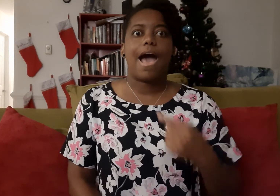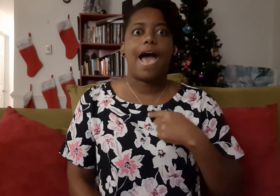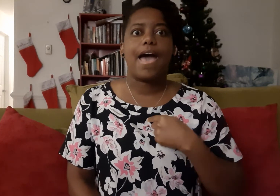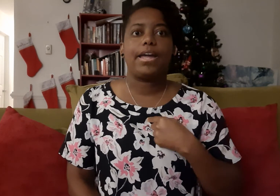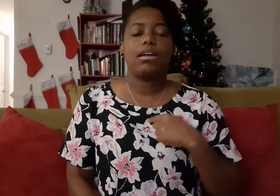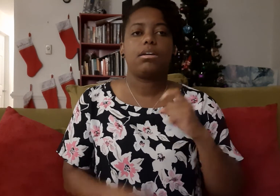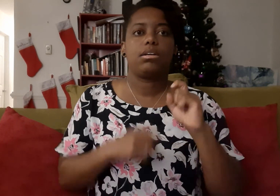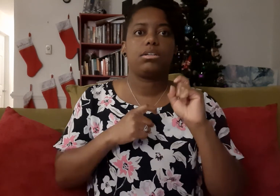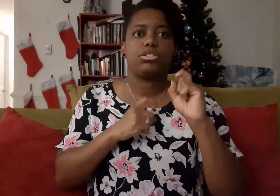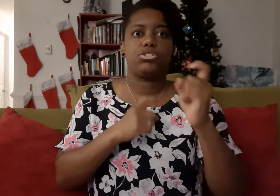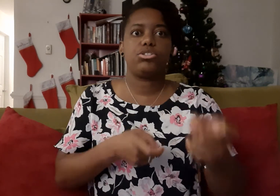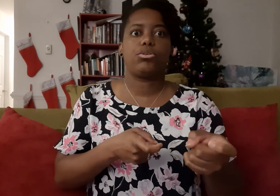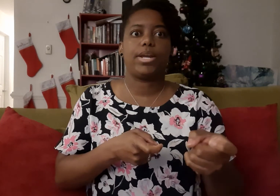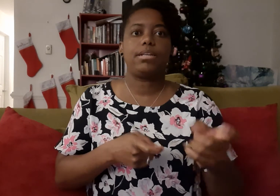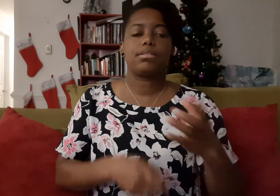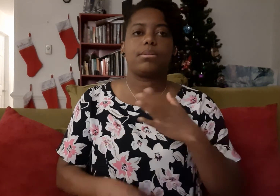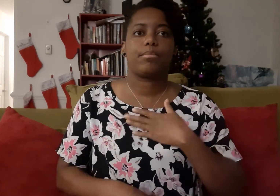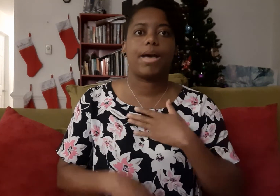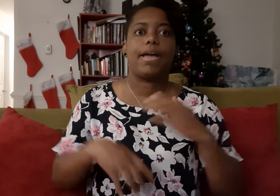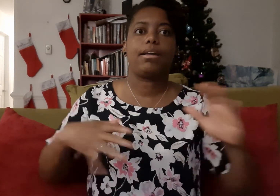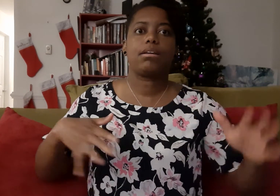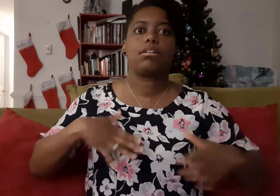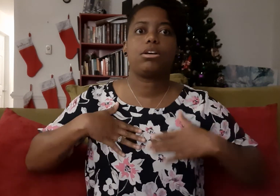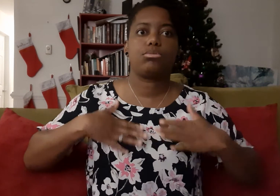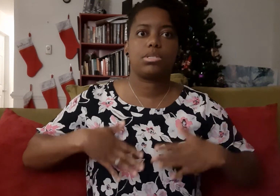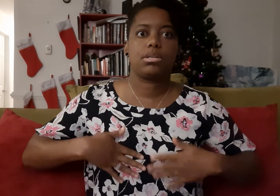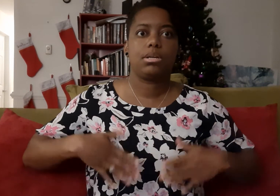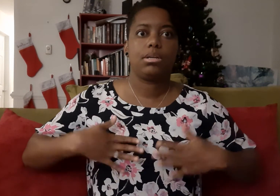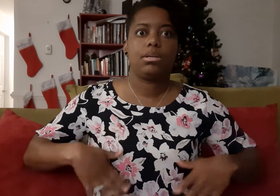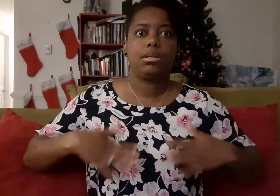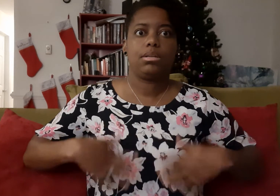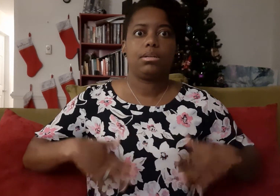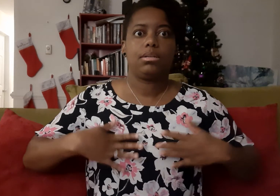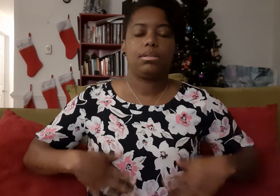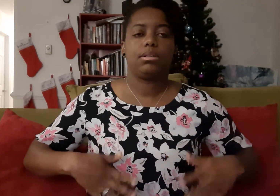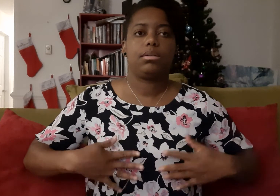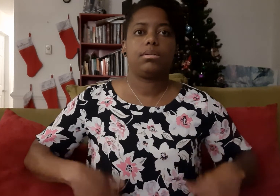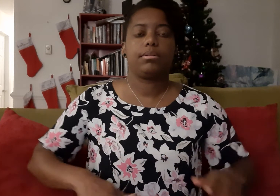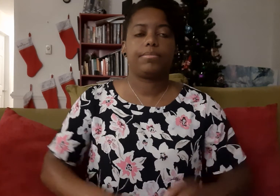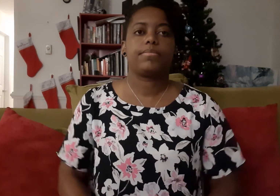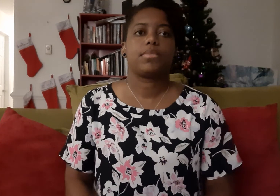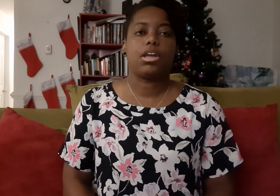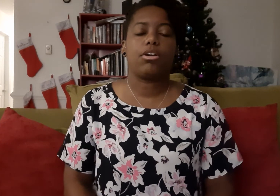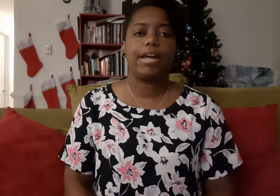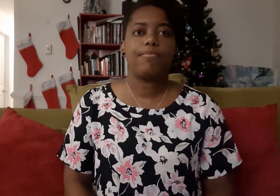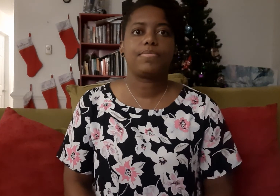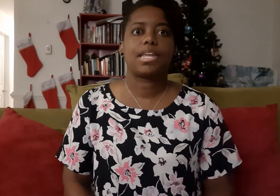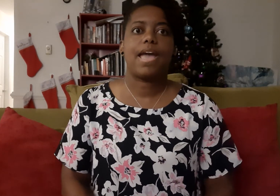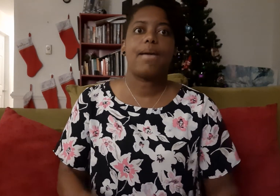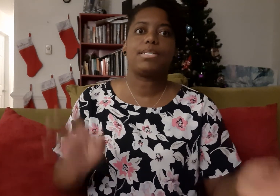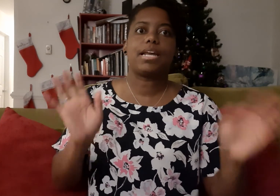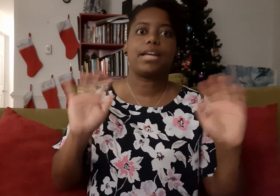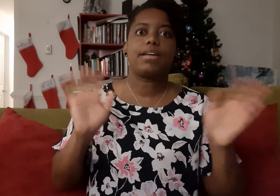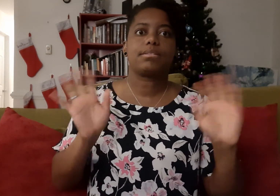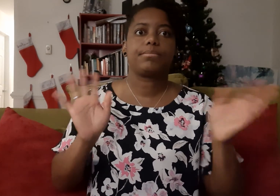I donate my clothes. Okay, happy signing, guys.